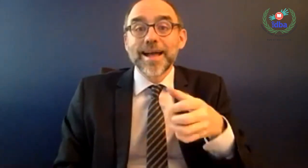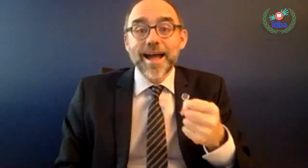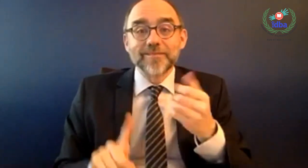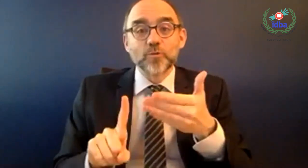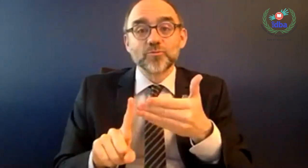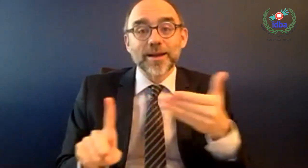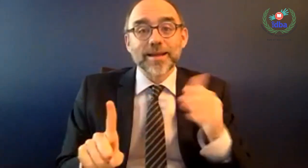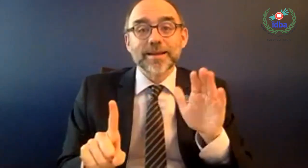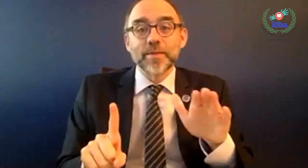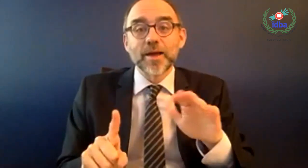are only 51 countries.